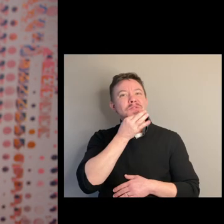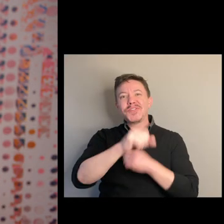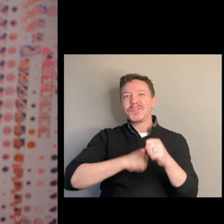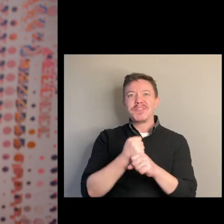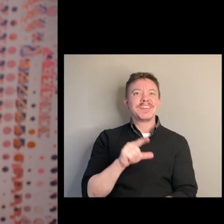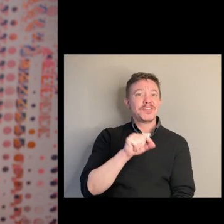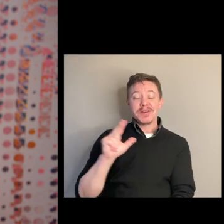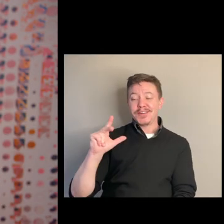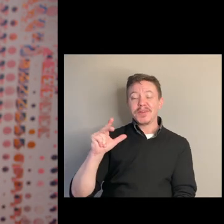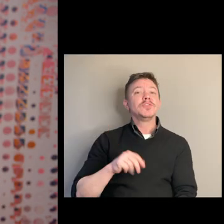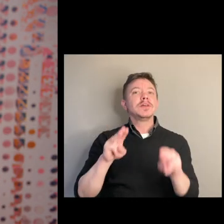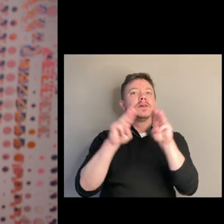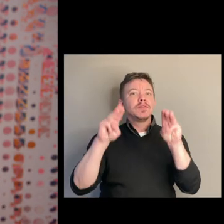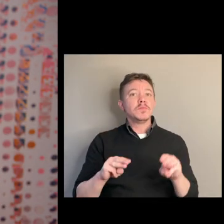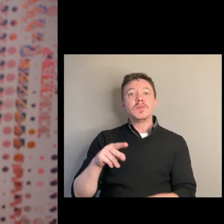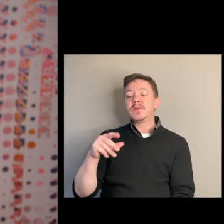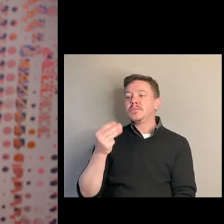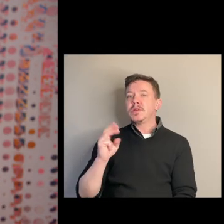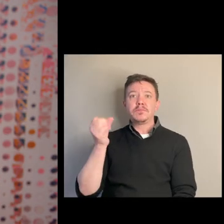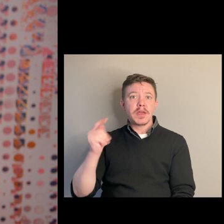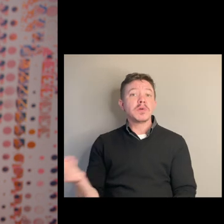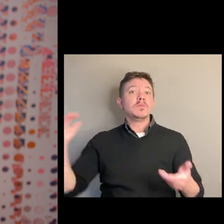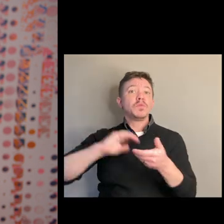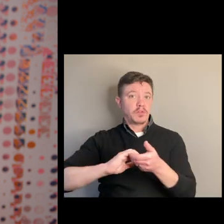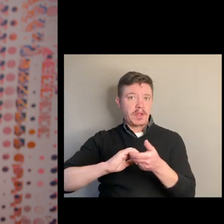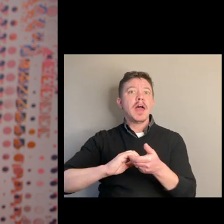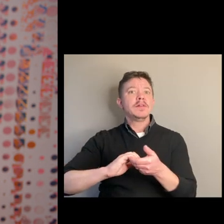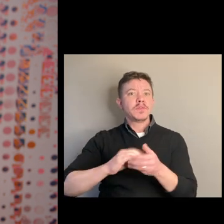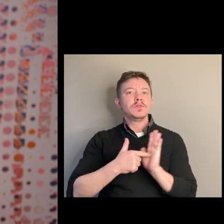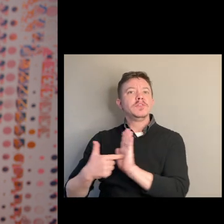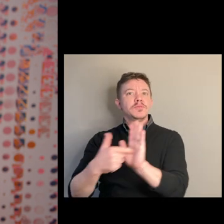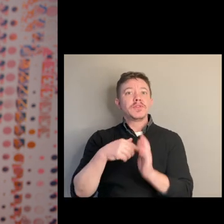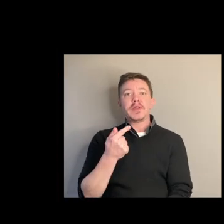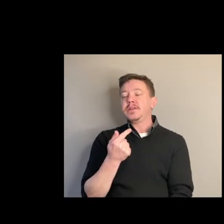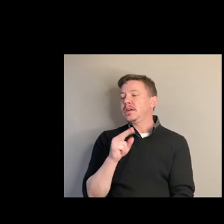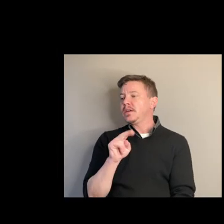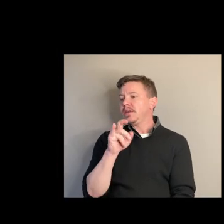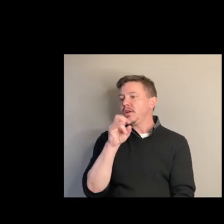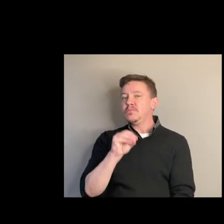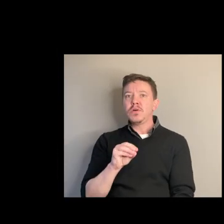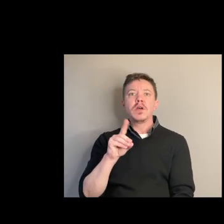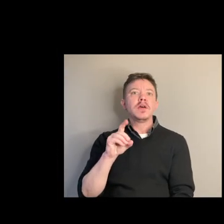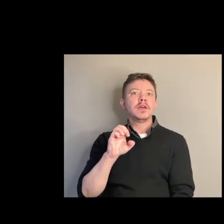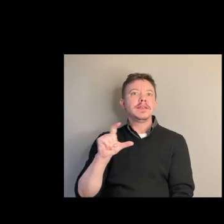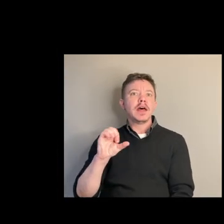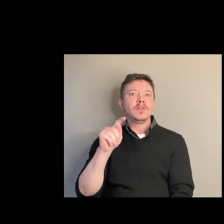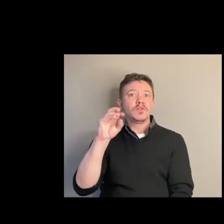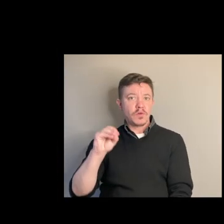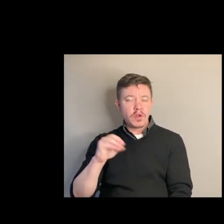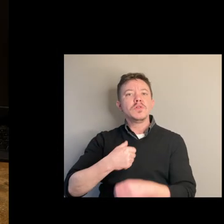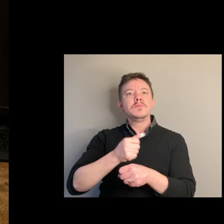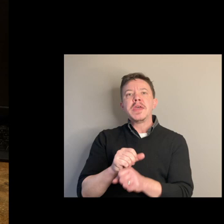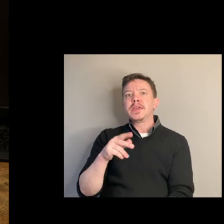Coming soon in 2023, the museum and PAMCUT will work together to present Guillermo del Toro Crafting Pinocchio, showcasing